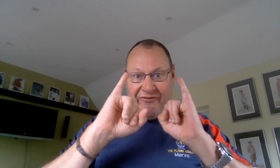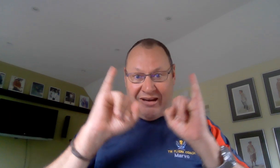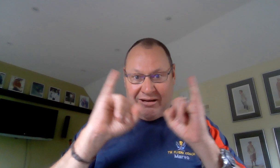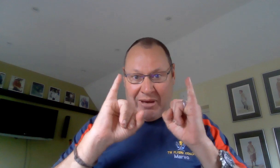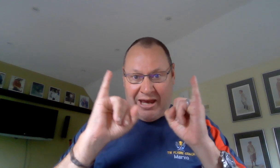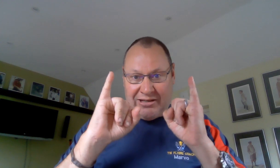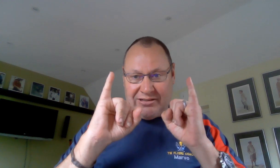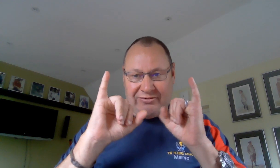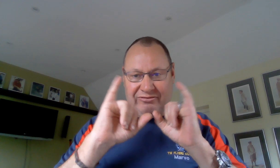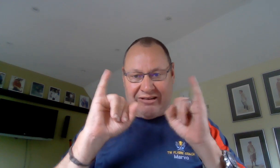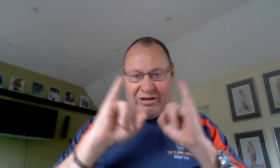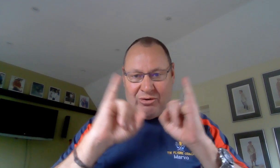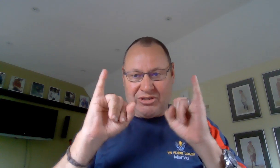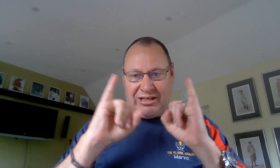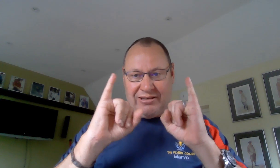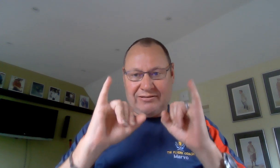Very bad. Very naughty.